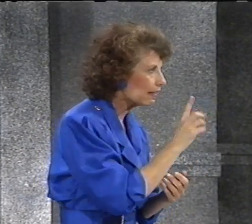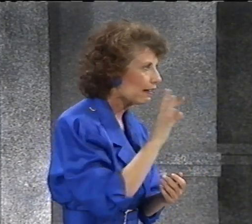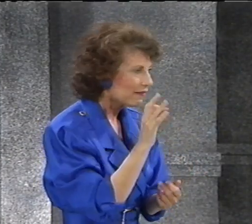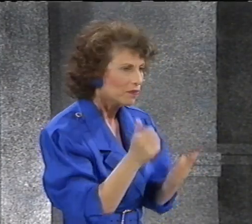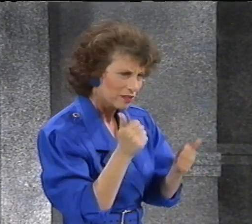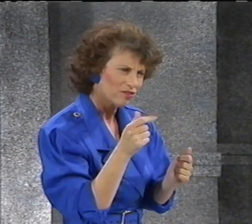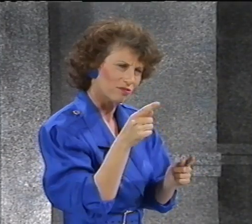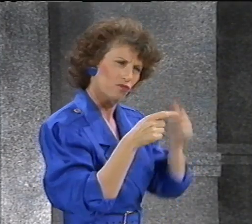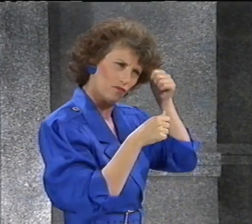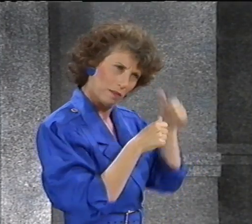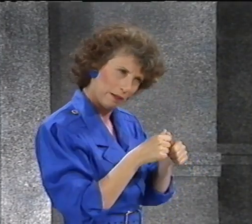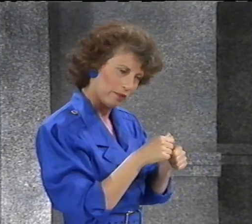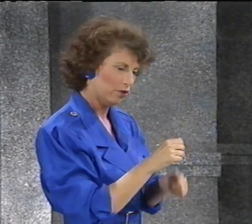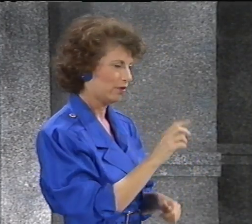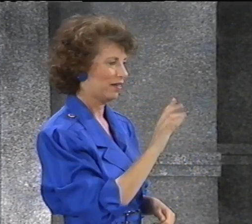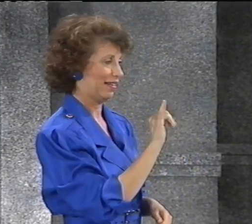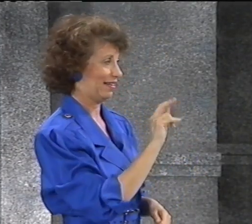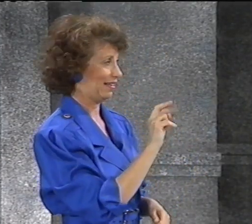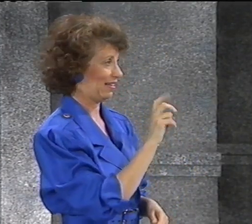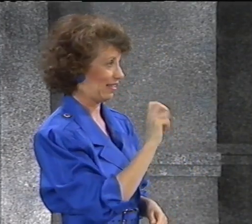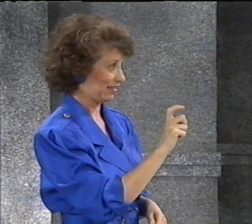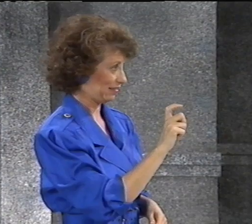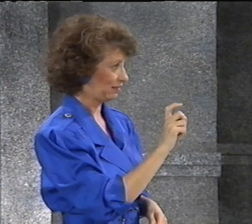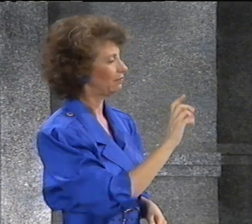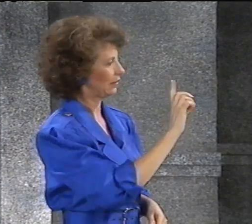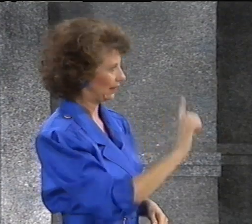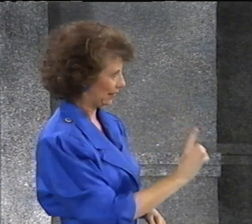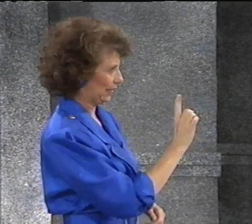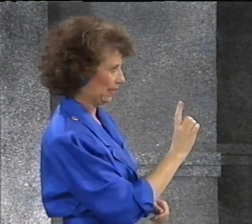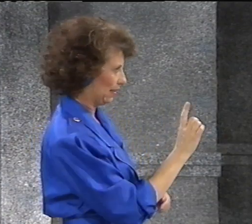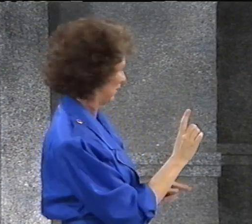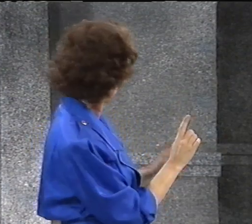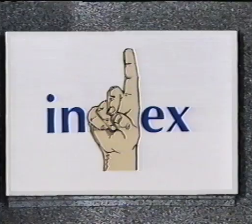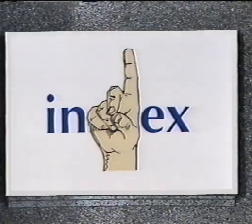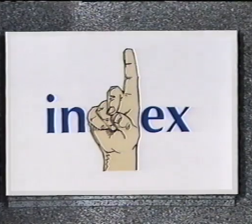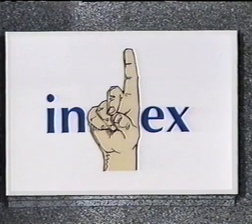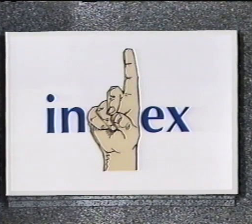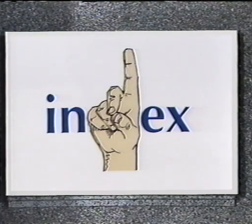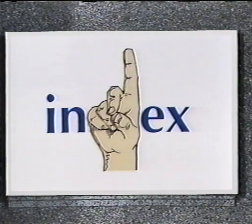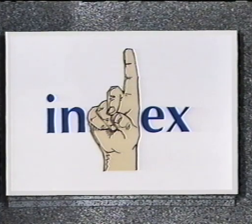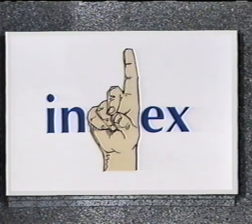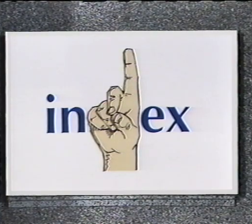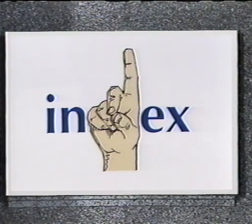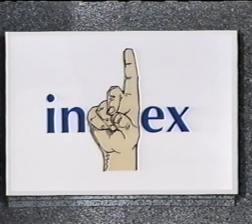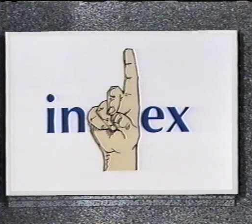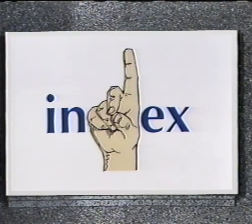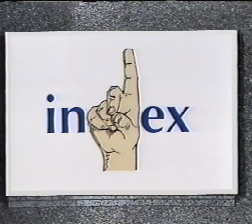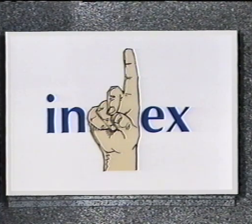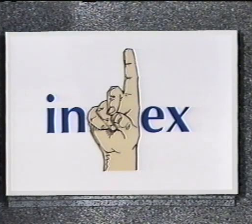If you're confused, remember that the index finger should be used for the D,